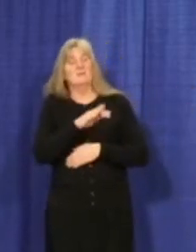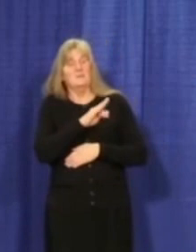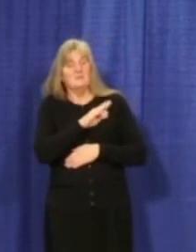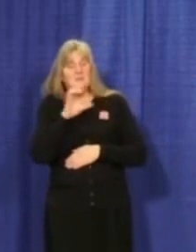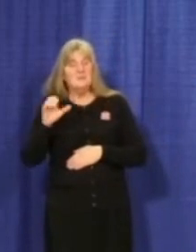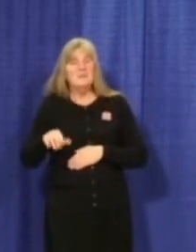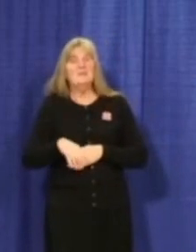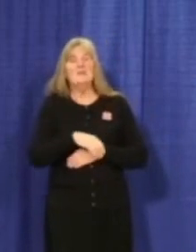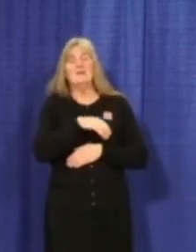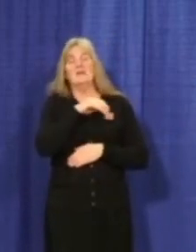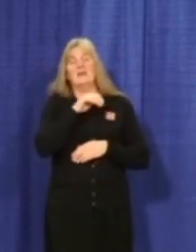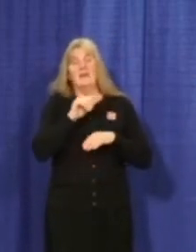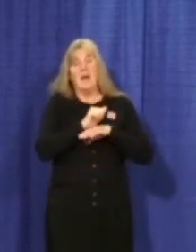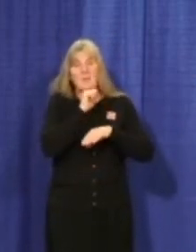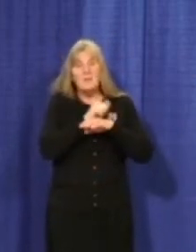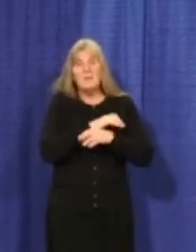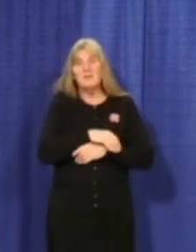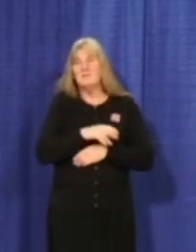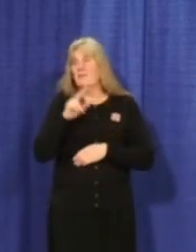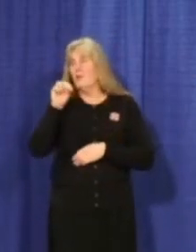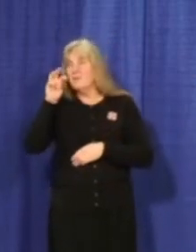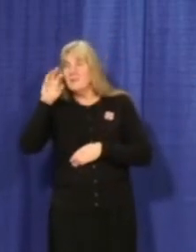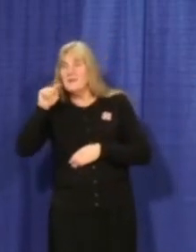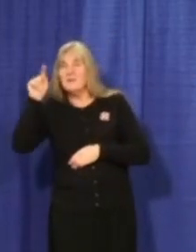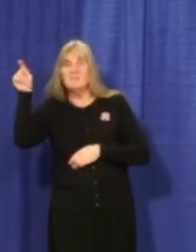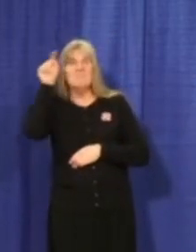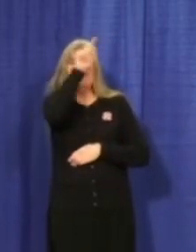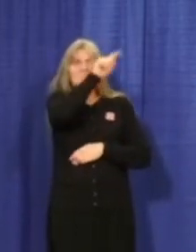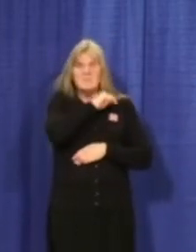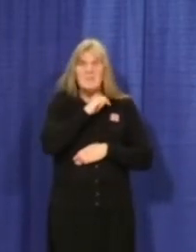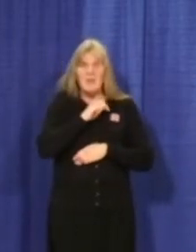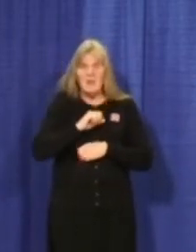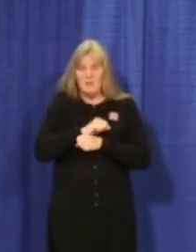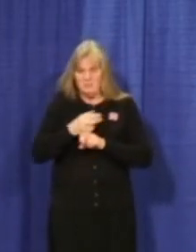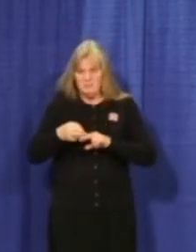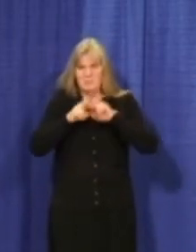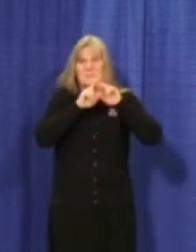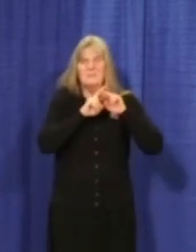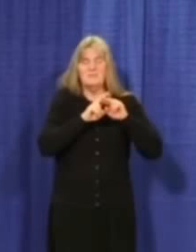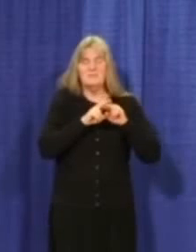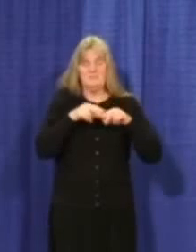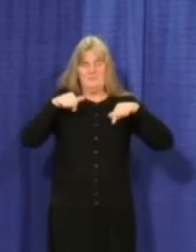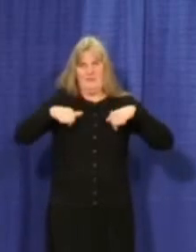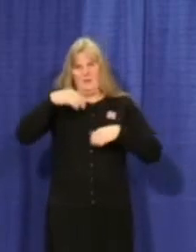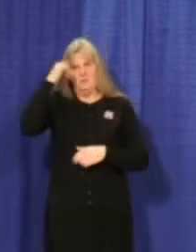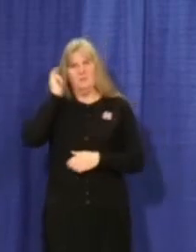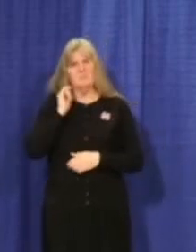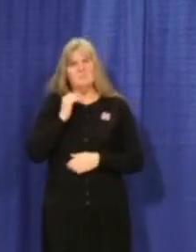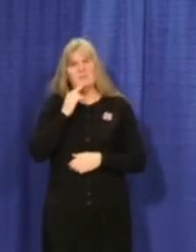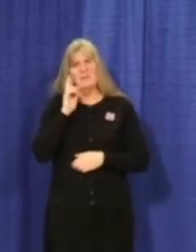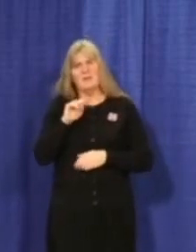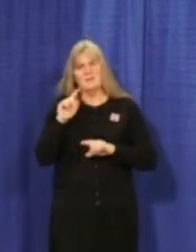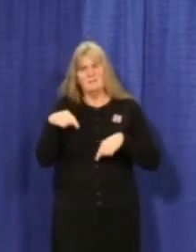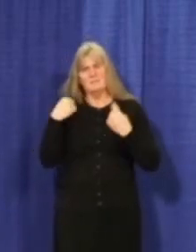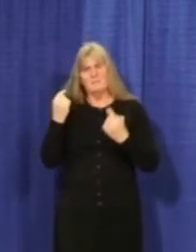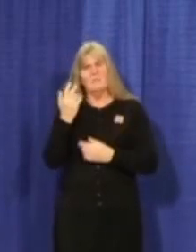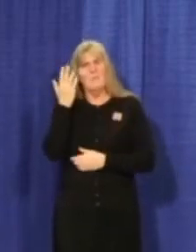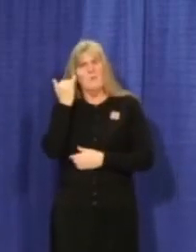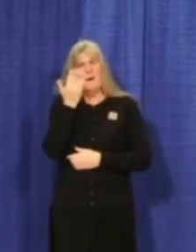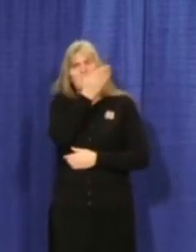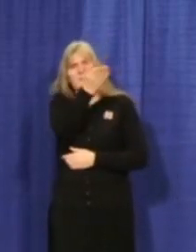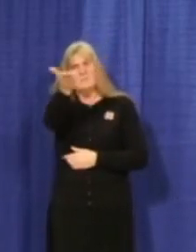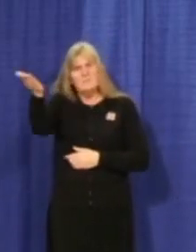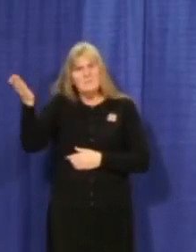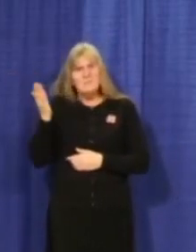British Columbia and Alberta. We've been very fortunate so far in this territory. It is largely due to the many sacrifices